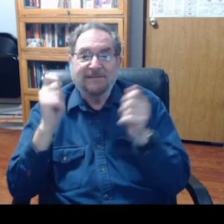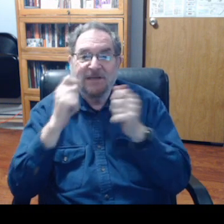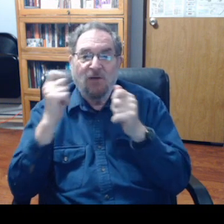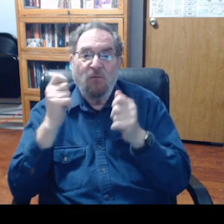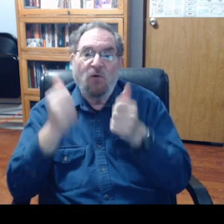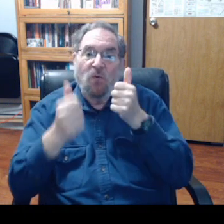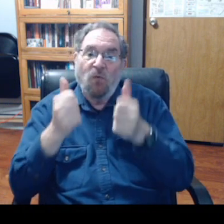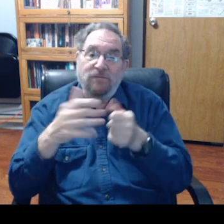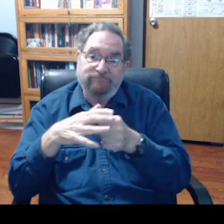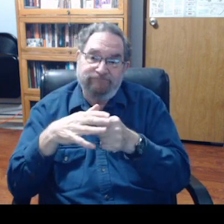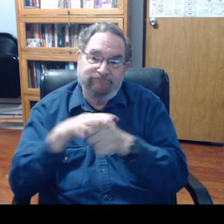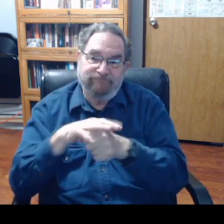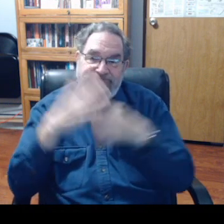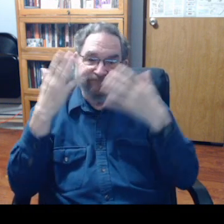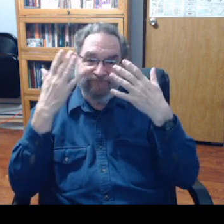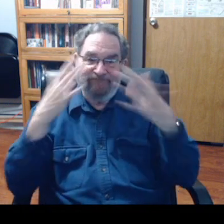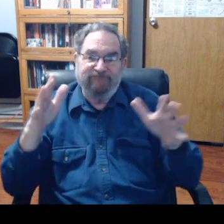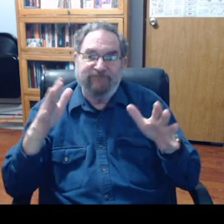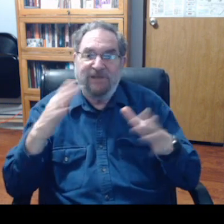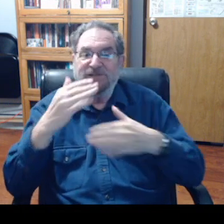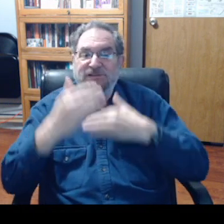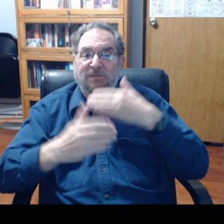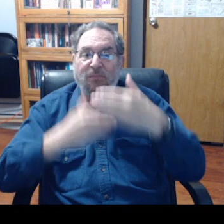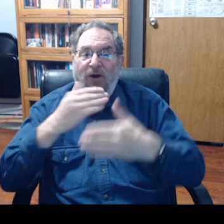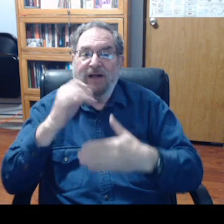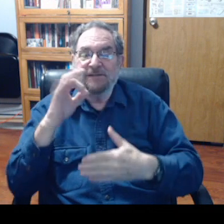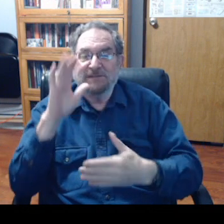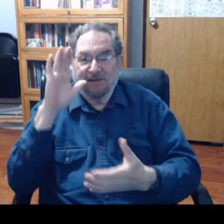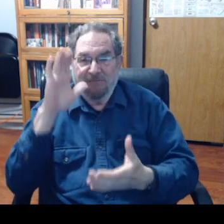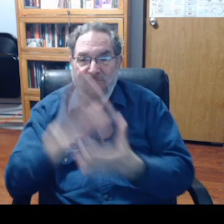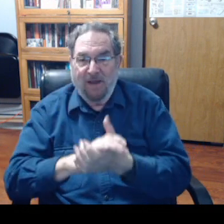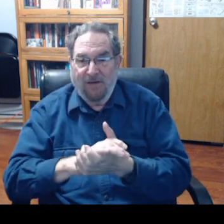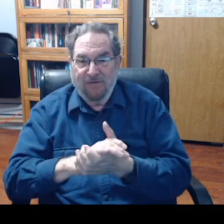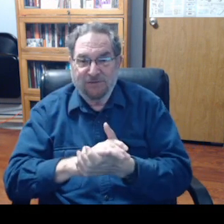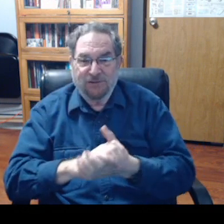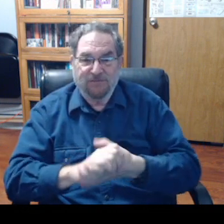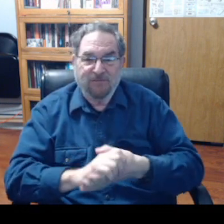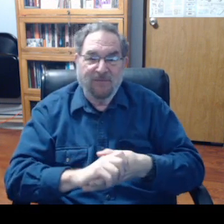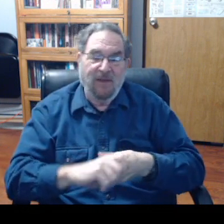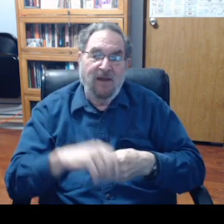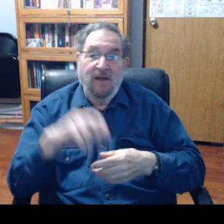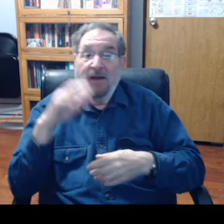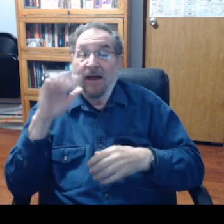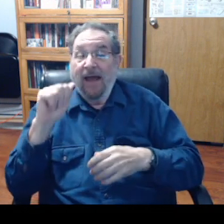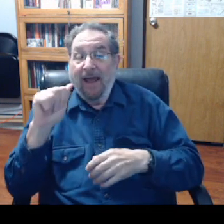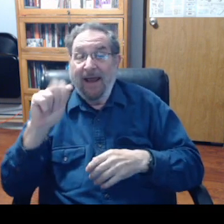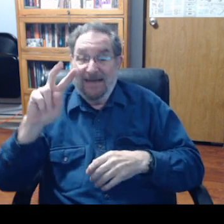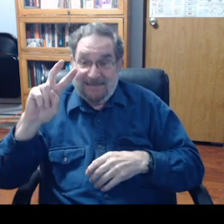wedding ceremony, which finishes the part of the marriage.